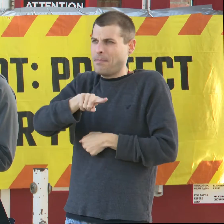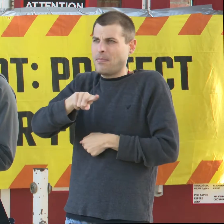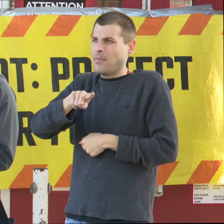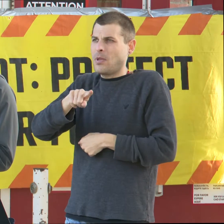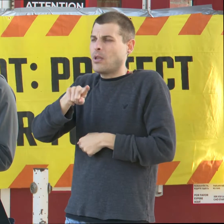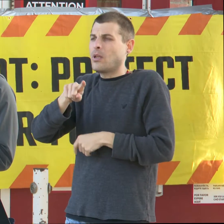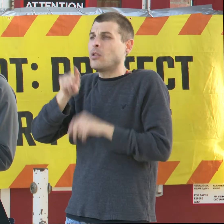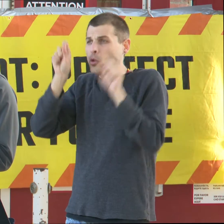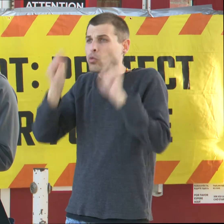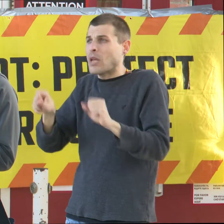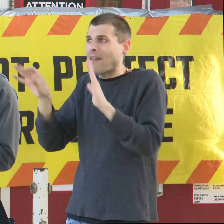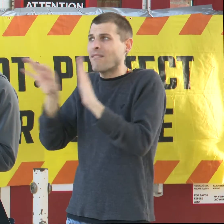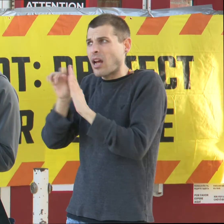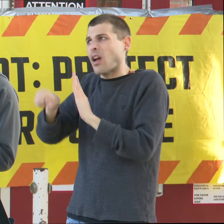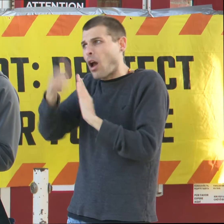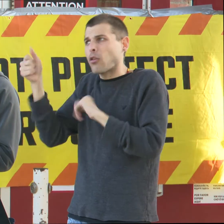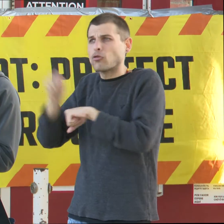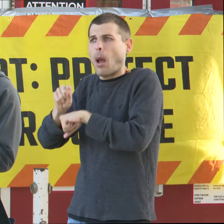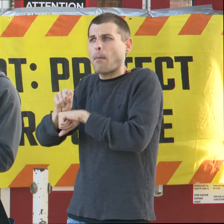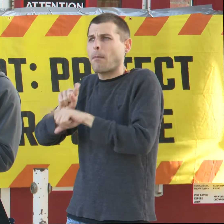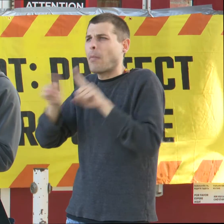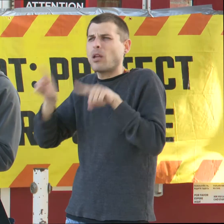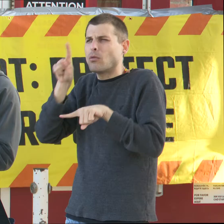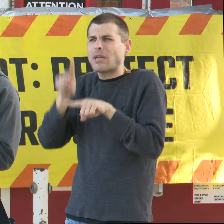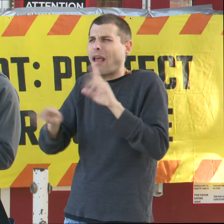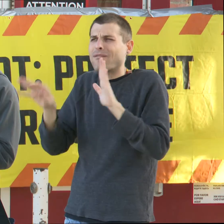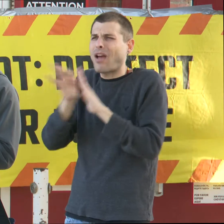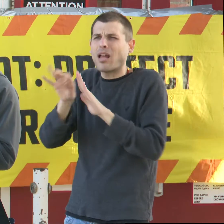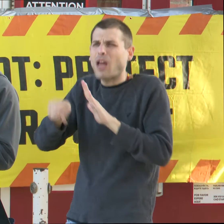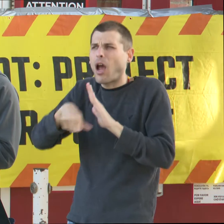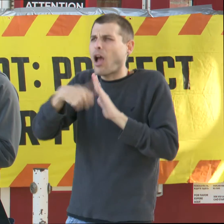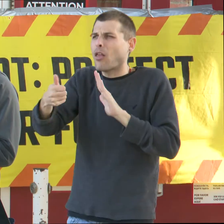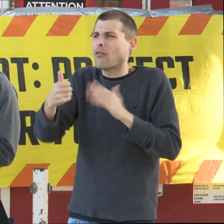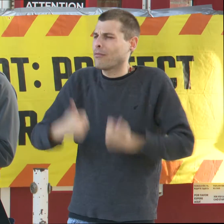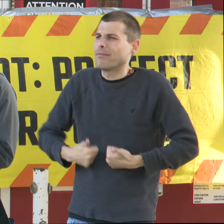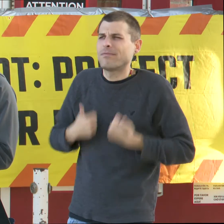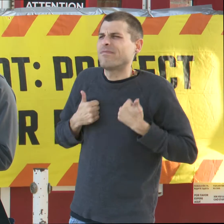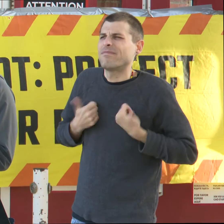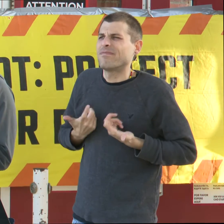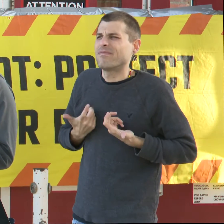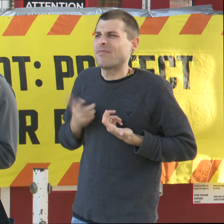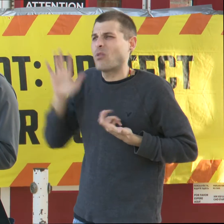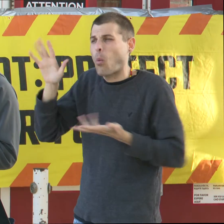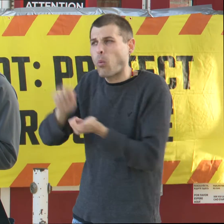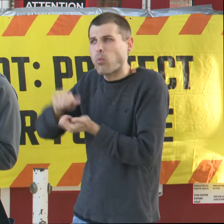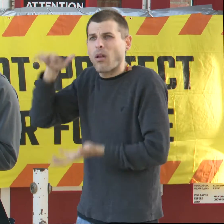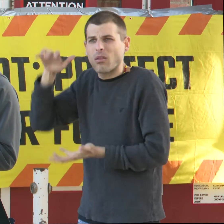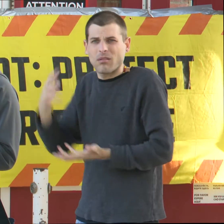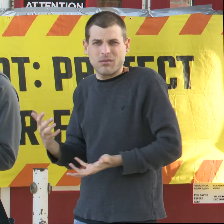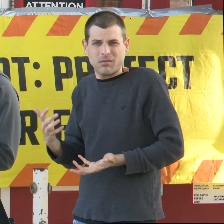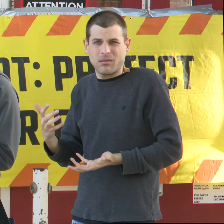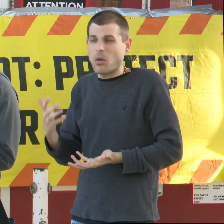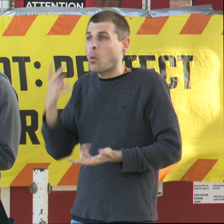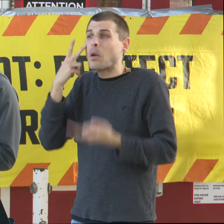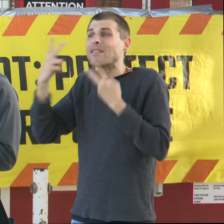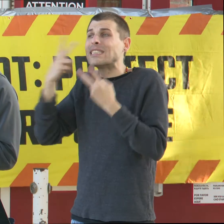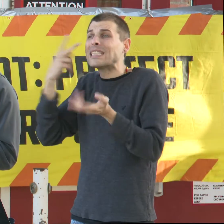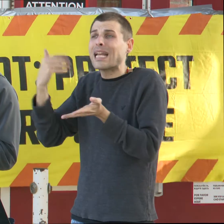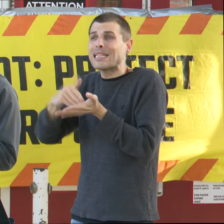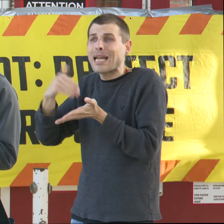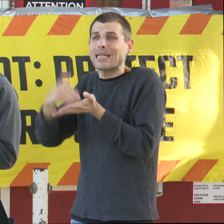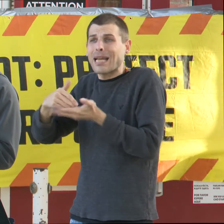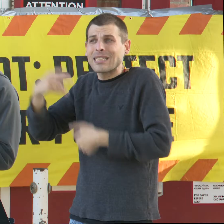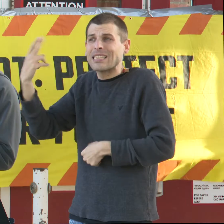different wealth. There's many pages of this history documented in the back of